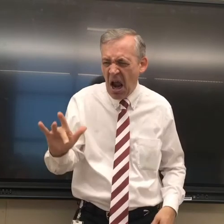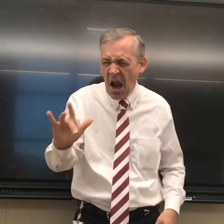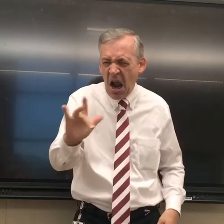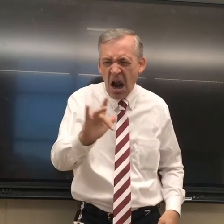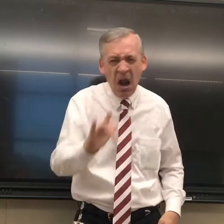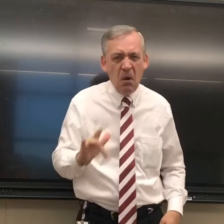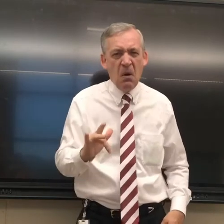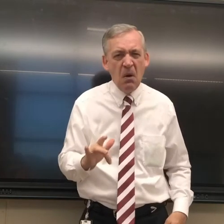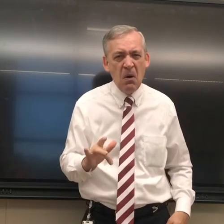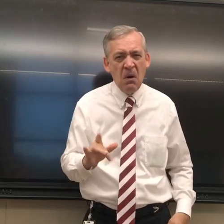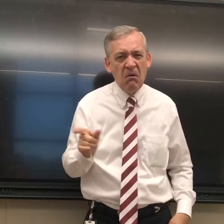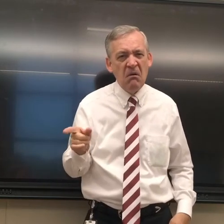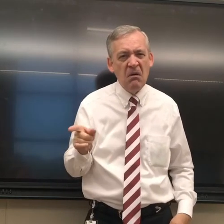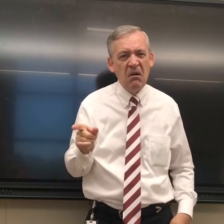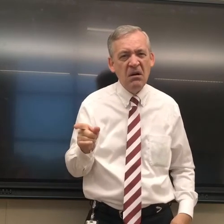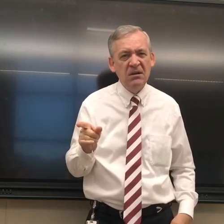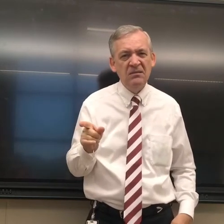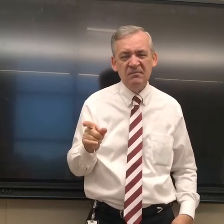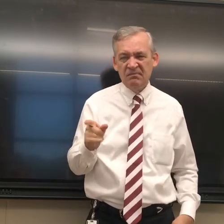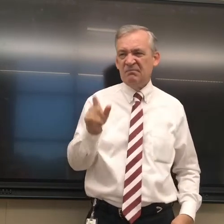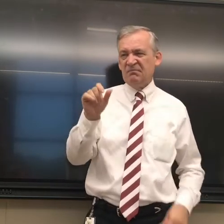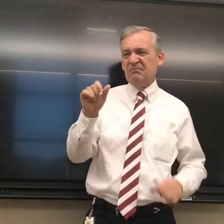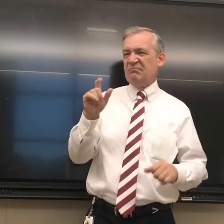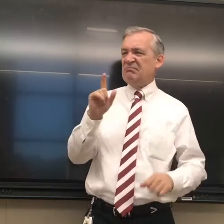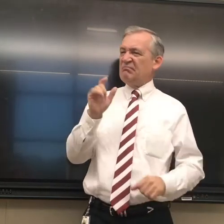A monument to decay.